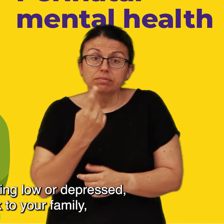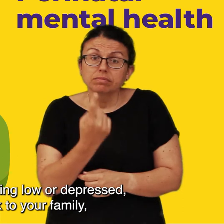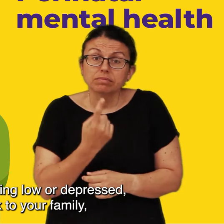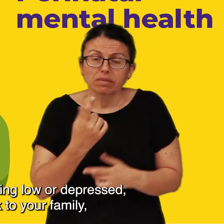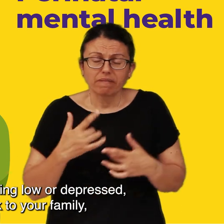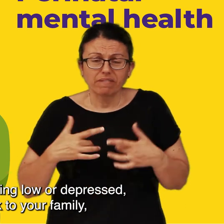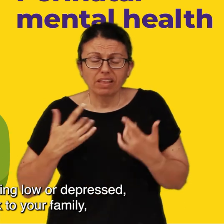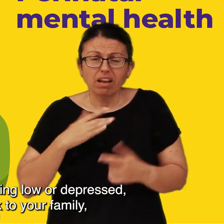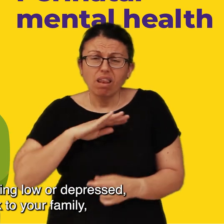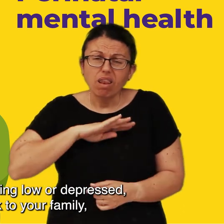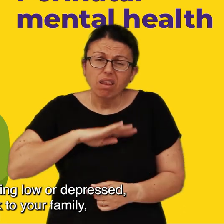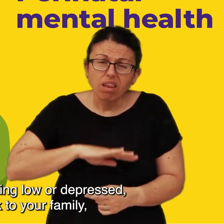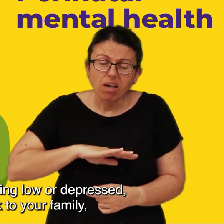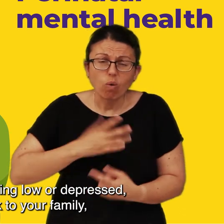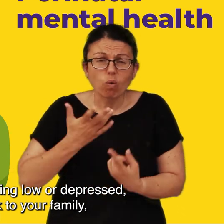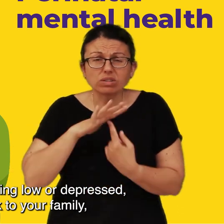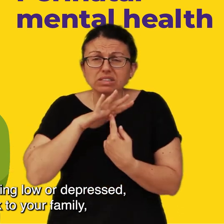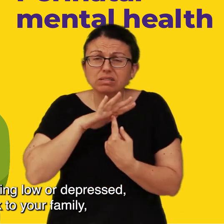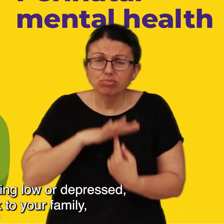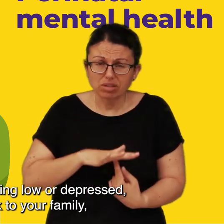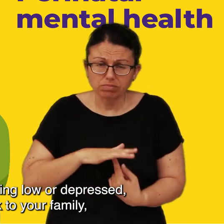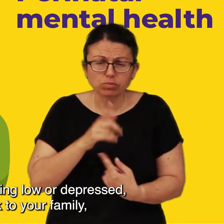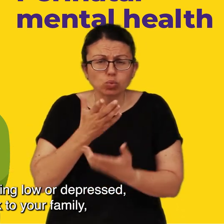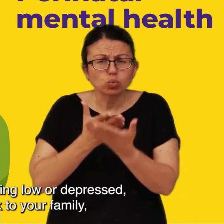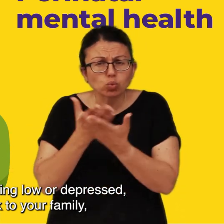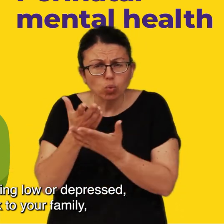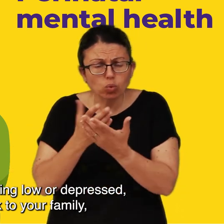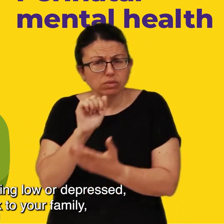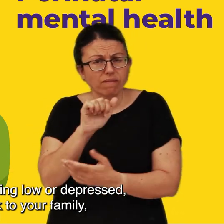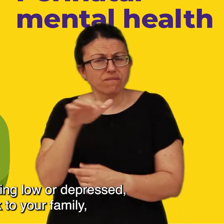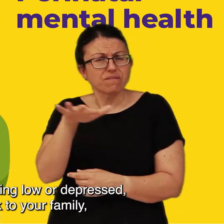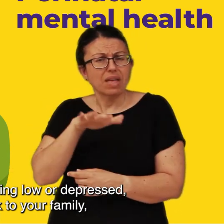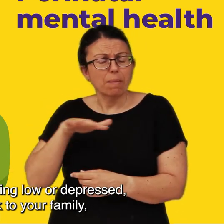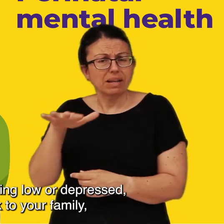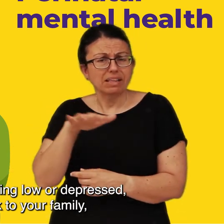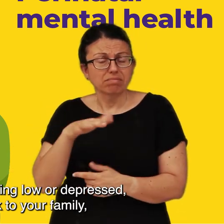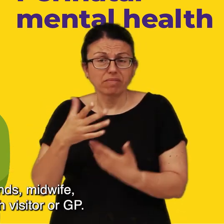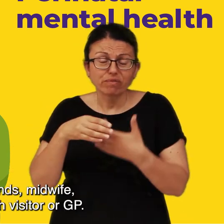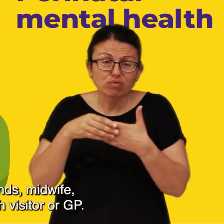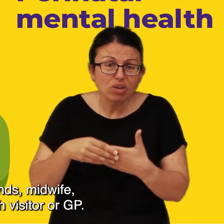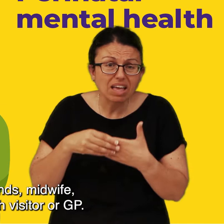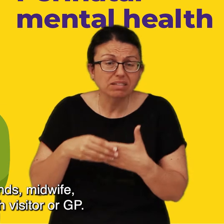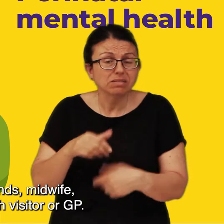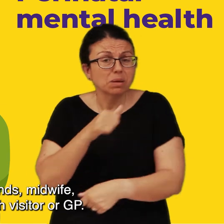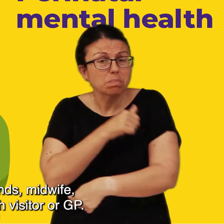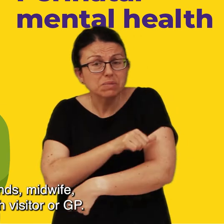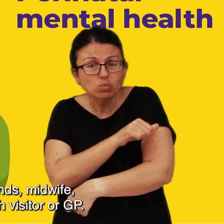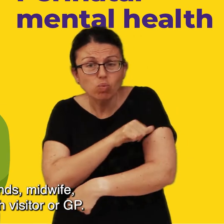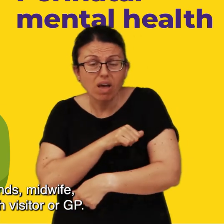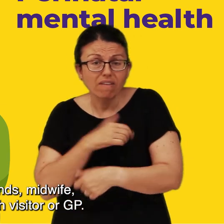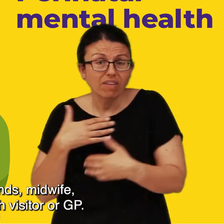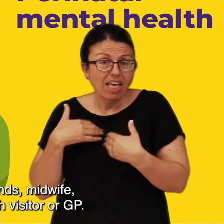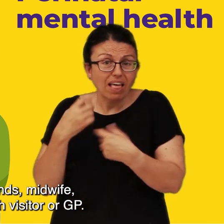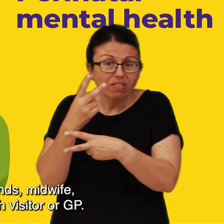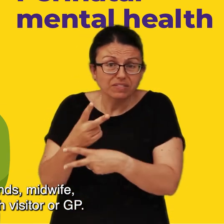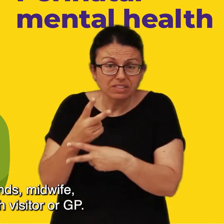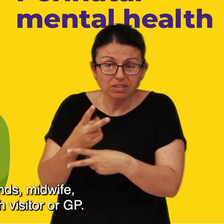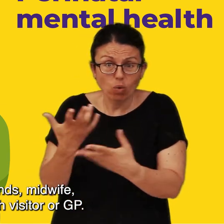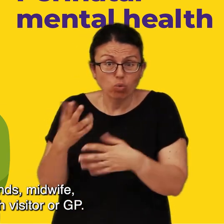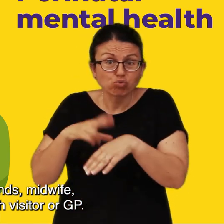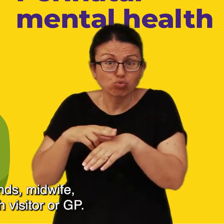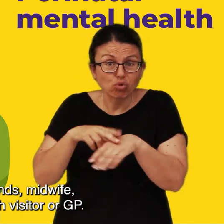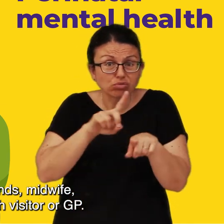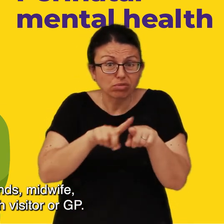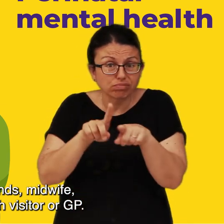If you're feeling low or depressed, speak to your family, friends, midwife, health visitor